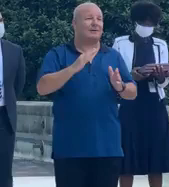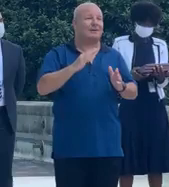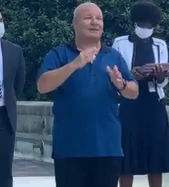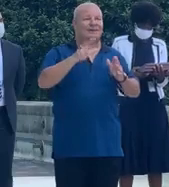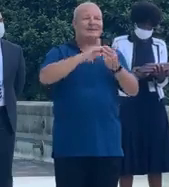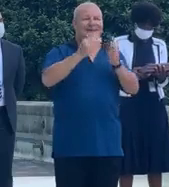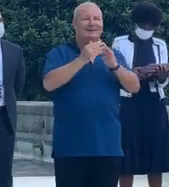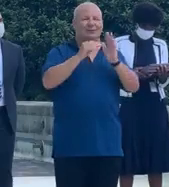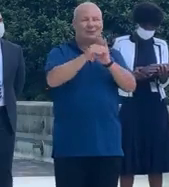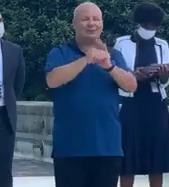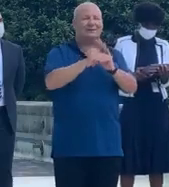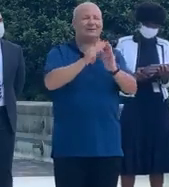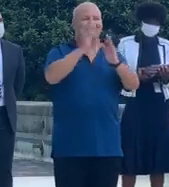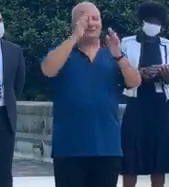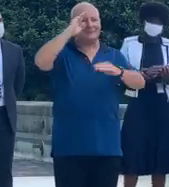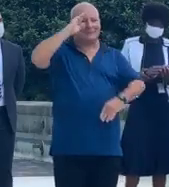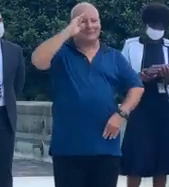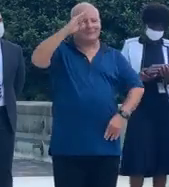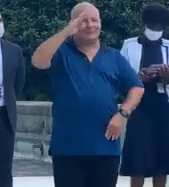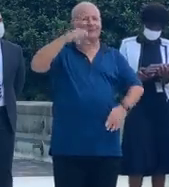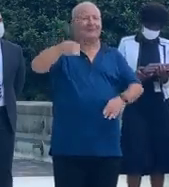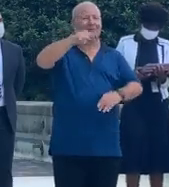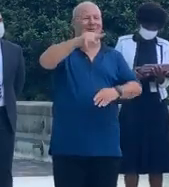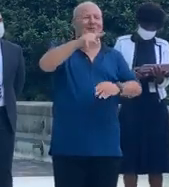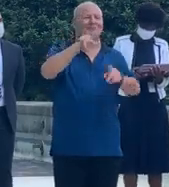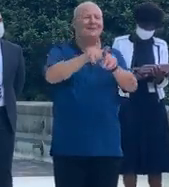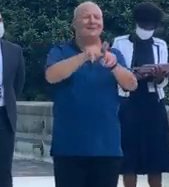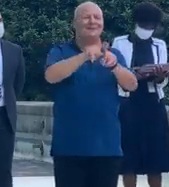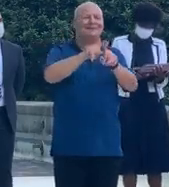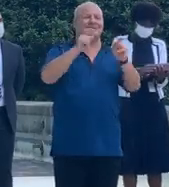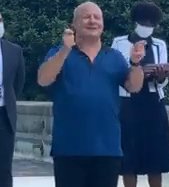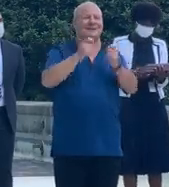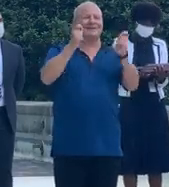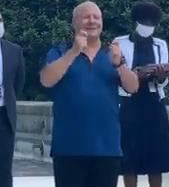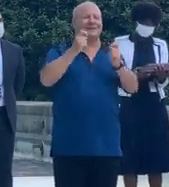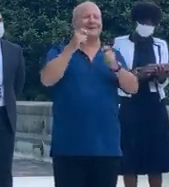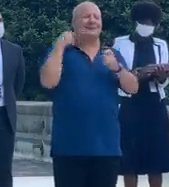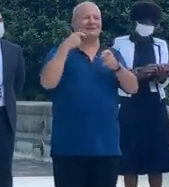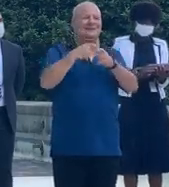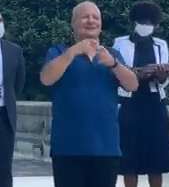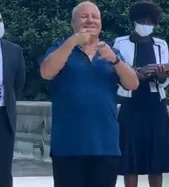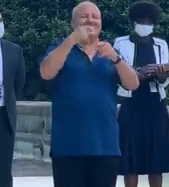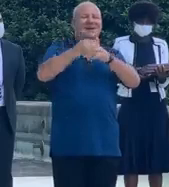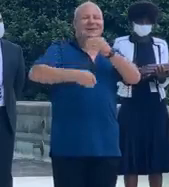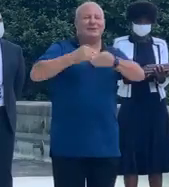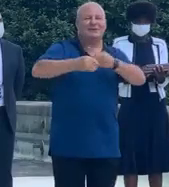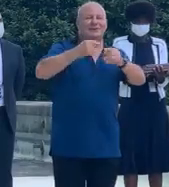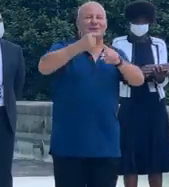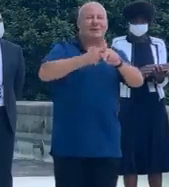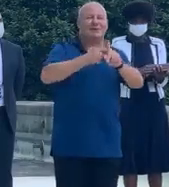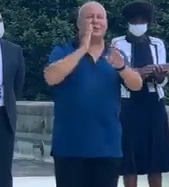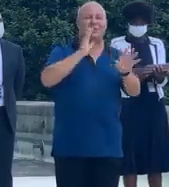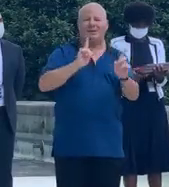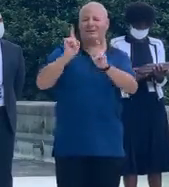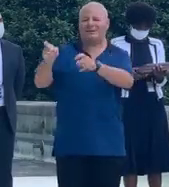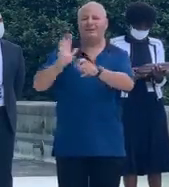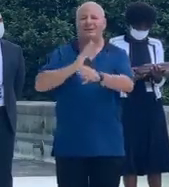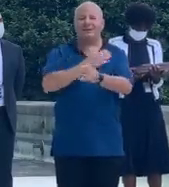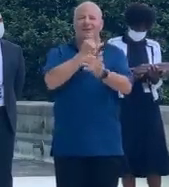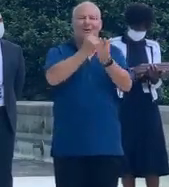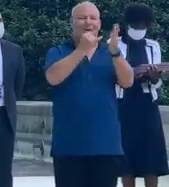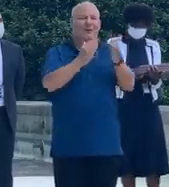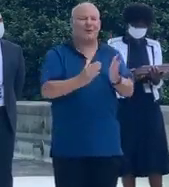you as we celebrate Hispanic Heritage Month. It will be given to our artists in witness